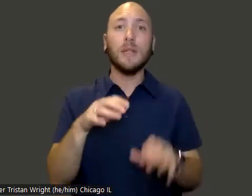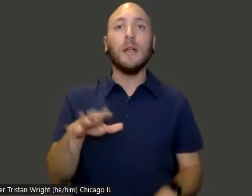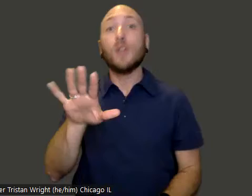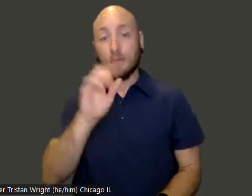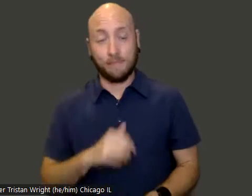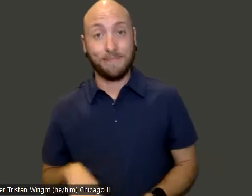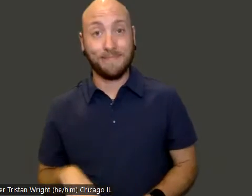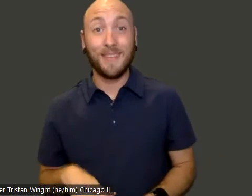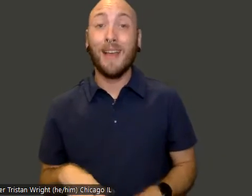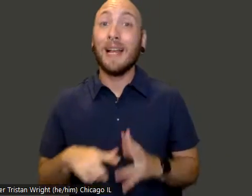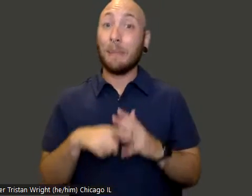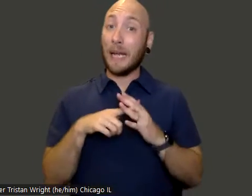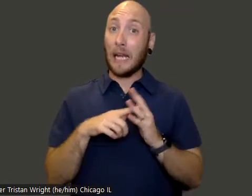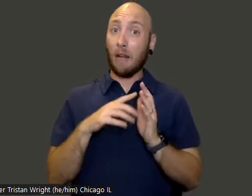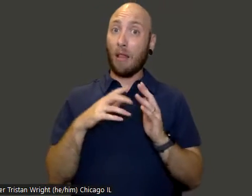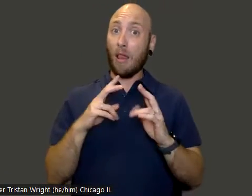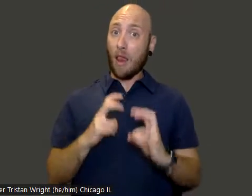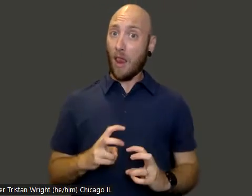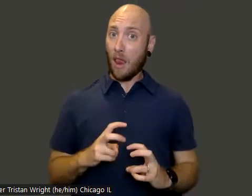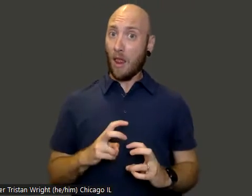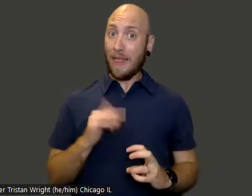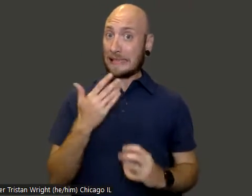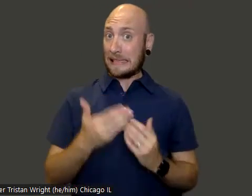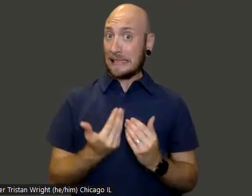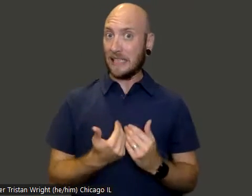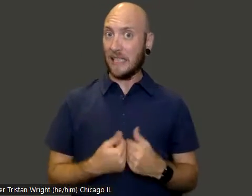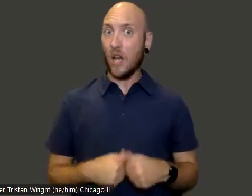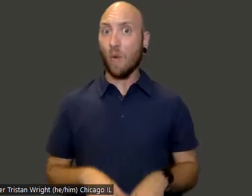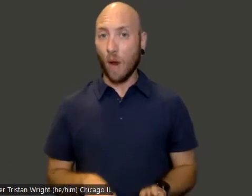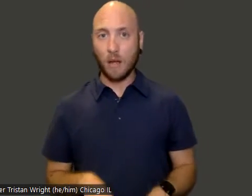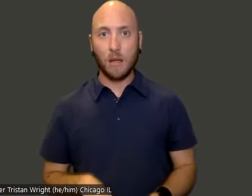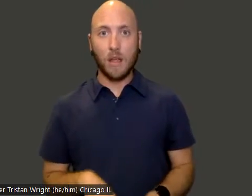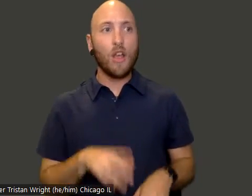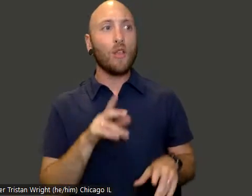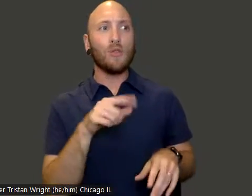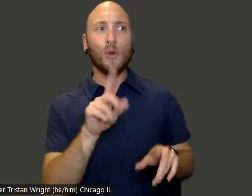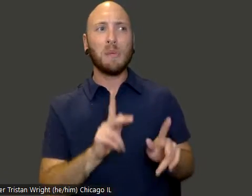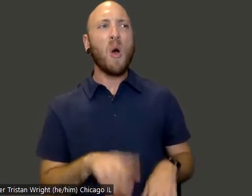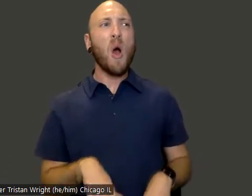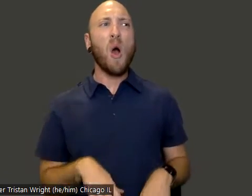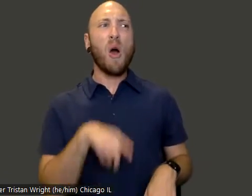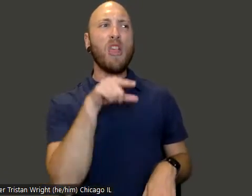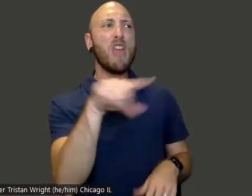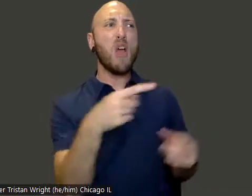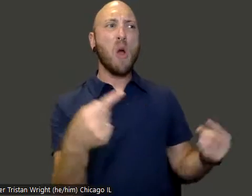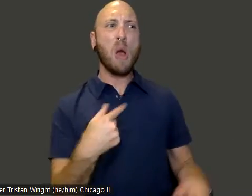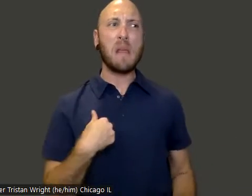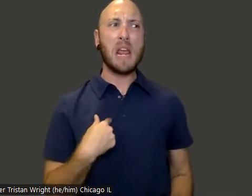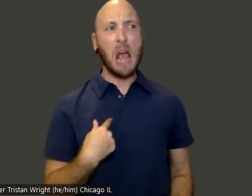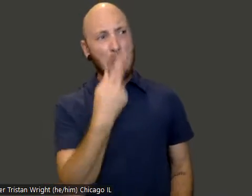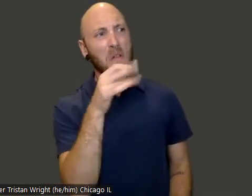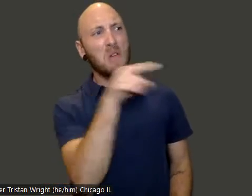else and what they did to me and how it affects me. It's the genius of the way the inventory is set up, right? I'm pissed off at